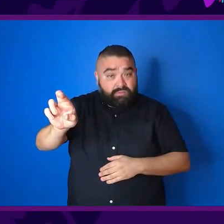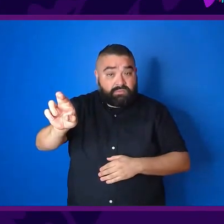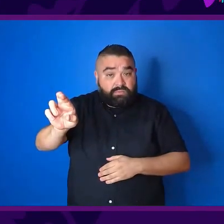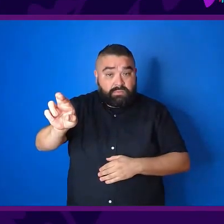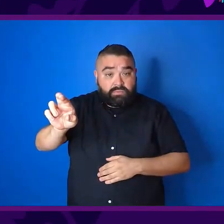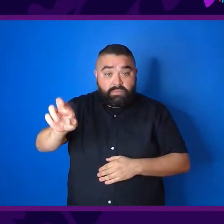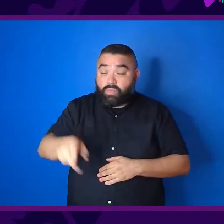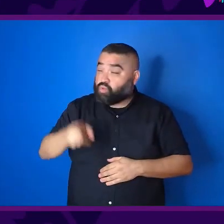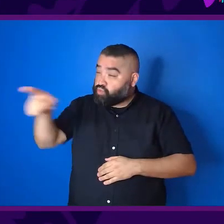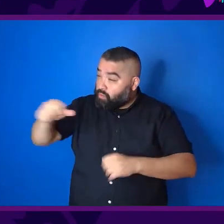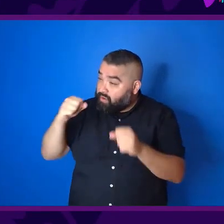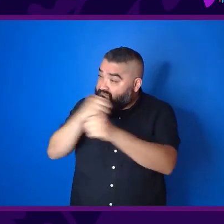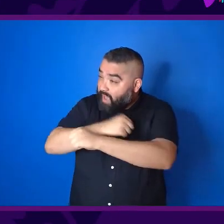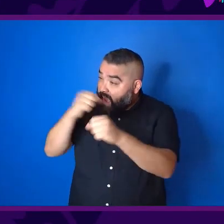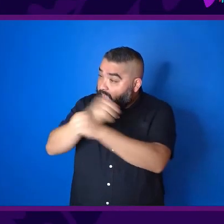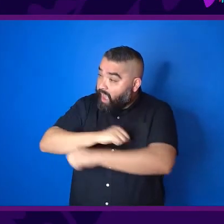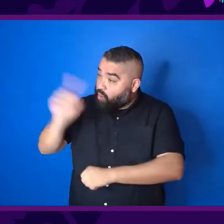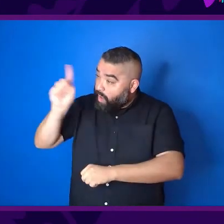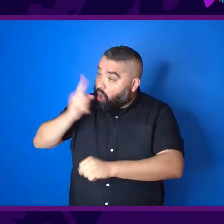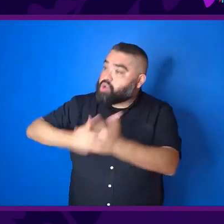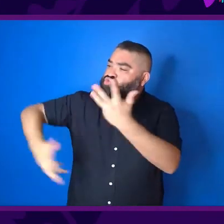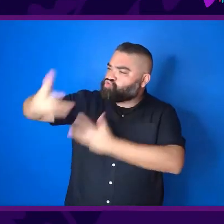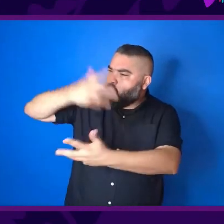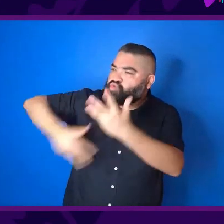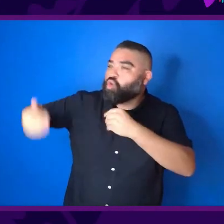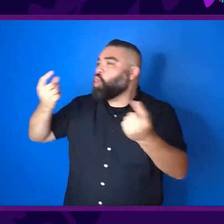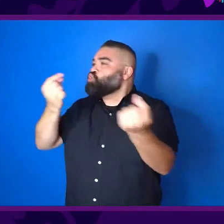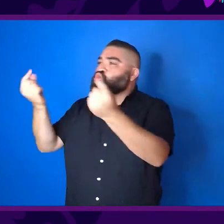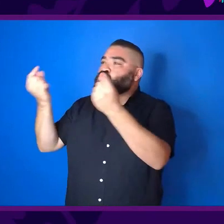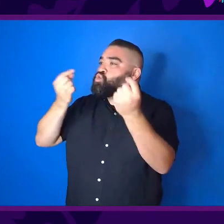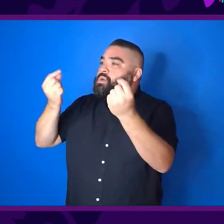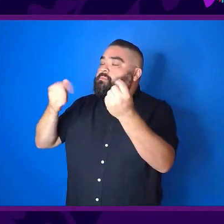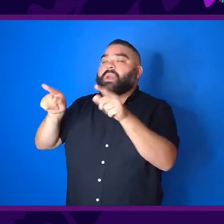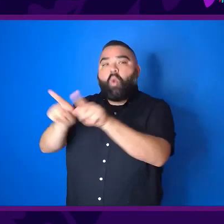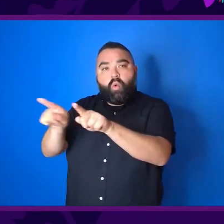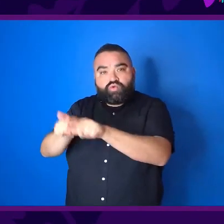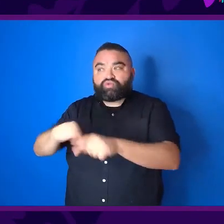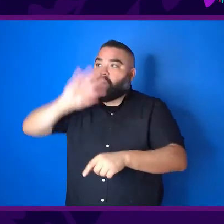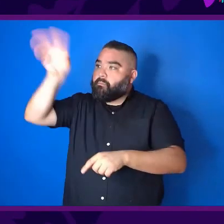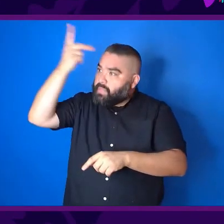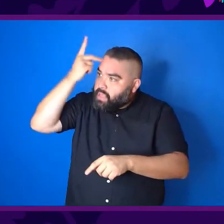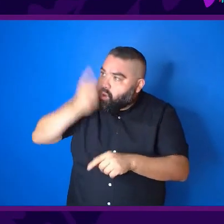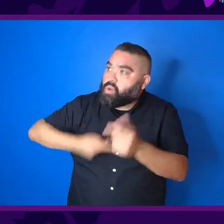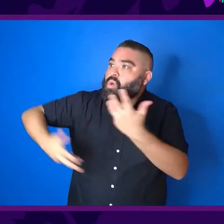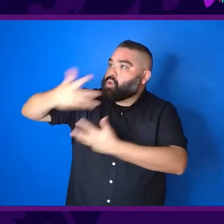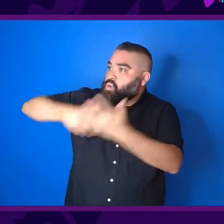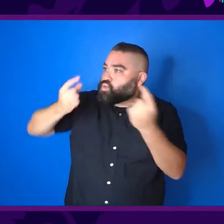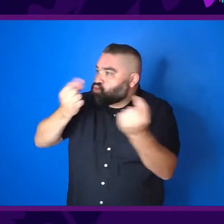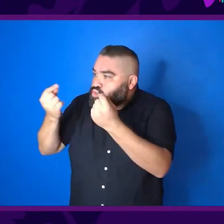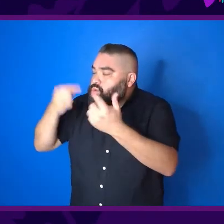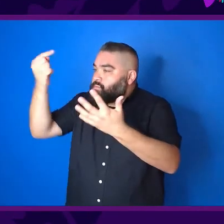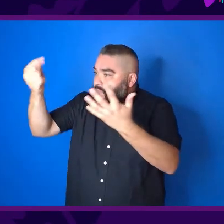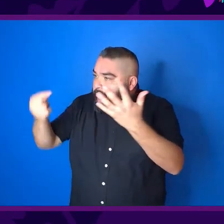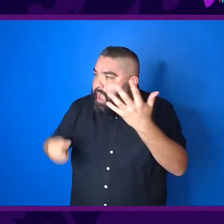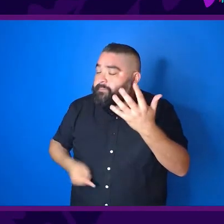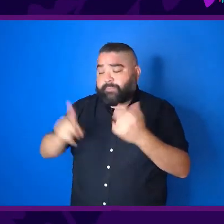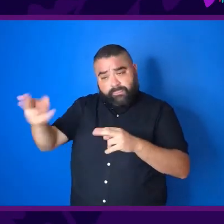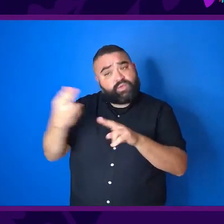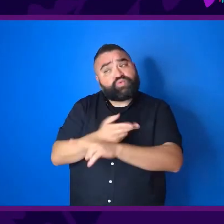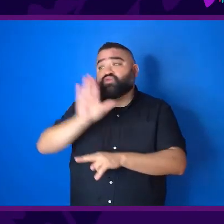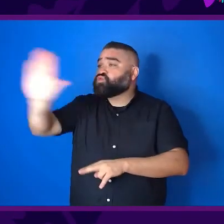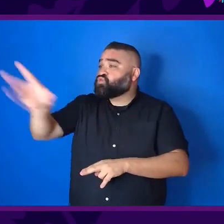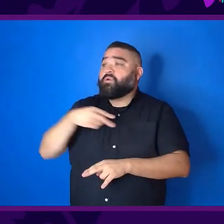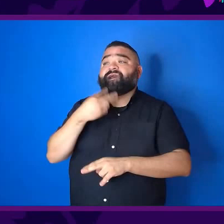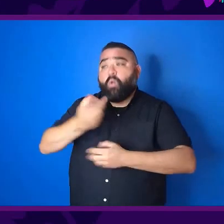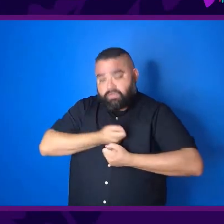the social scene, but also on the civic scene, on the political scene. And yes, you are using your voice to really make